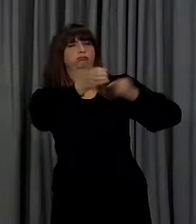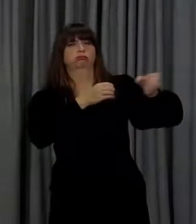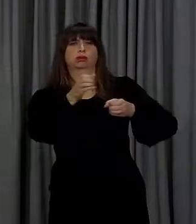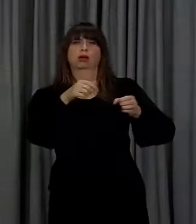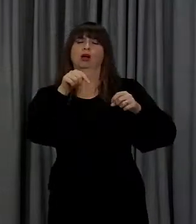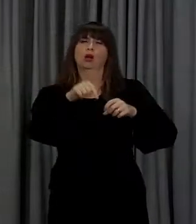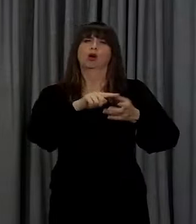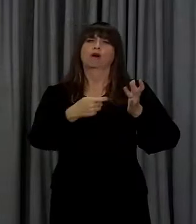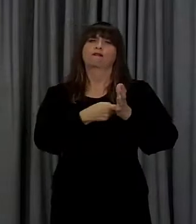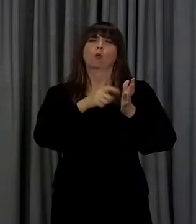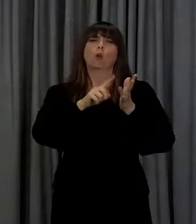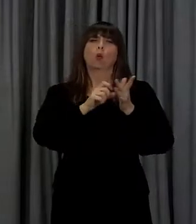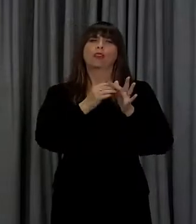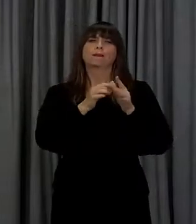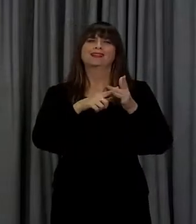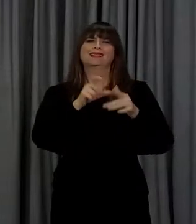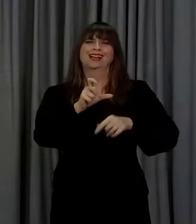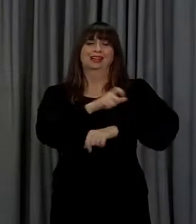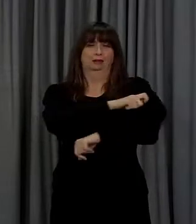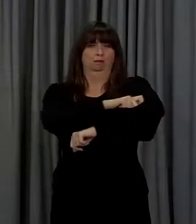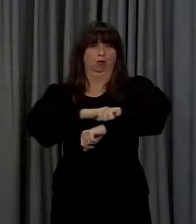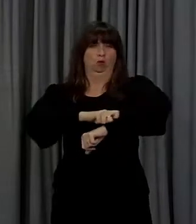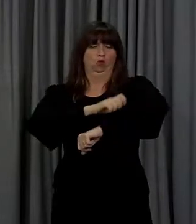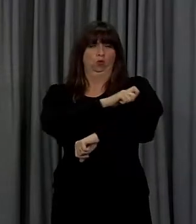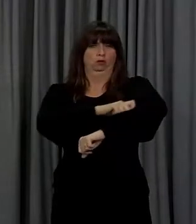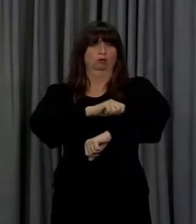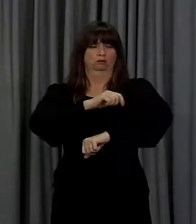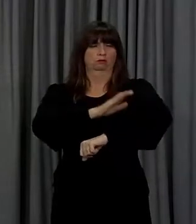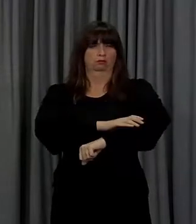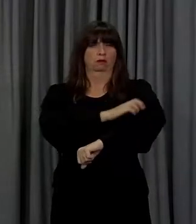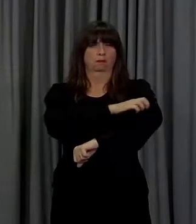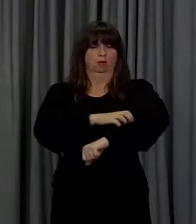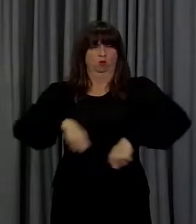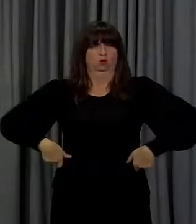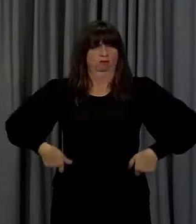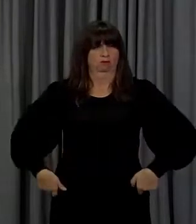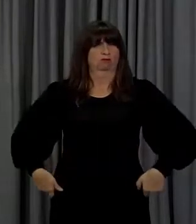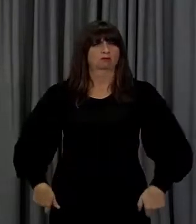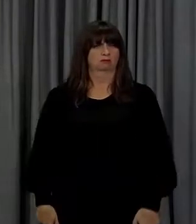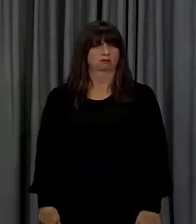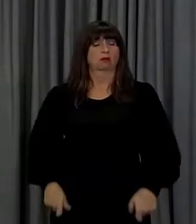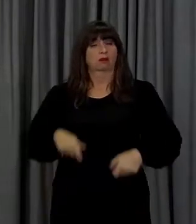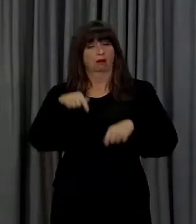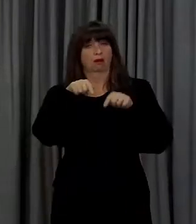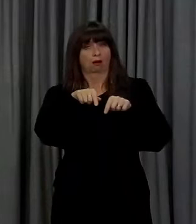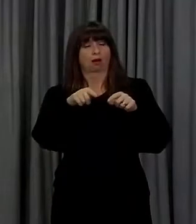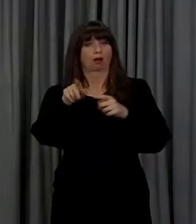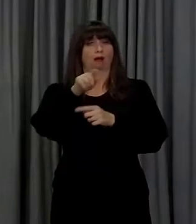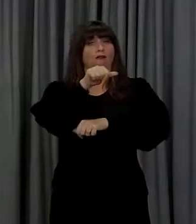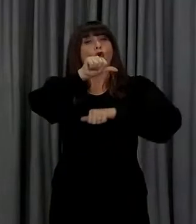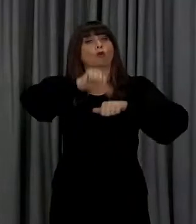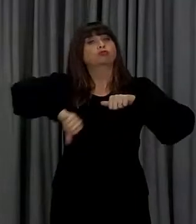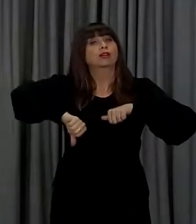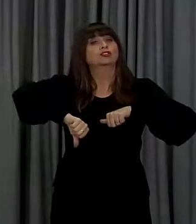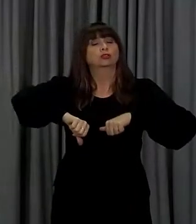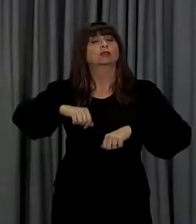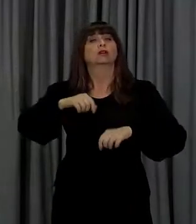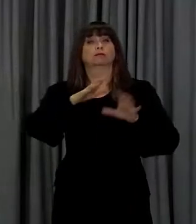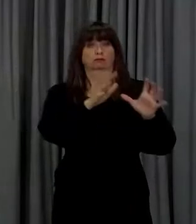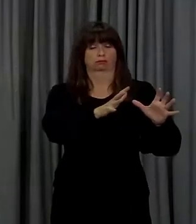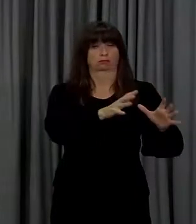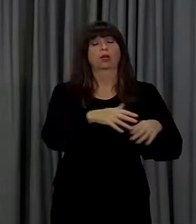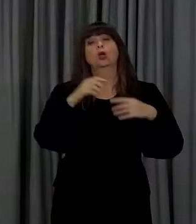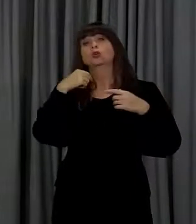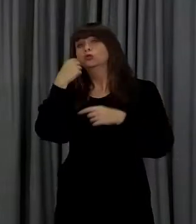the heads of the health boards and the people responsible for orthopaedic surgery. I'll be holding a cancer summit